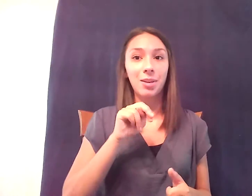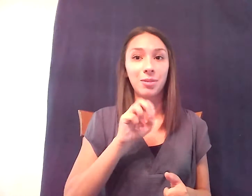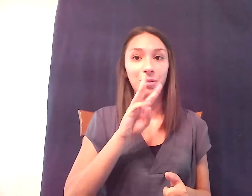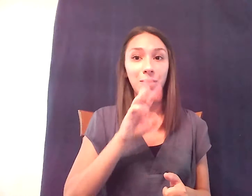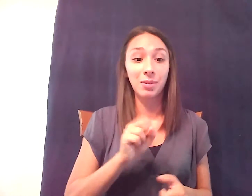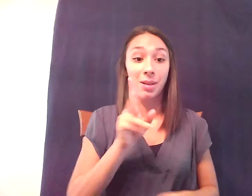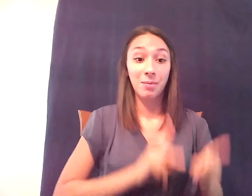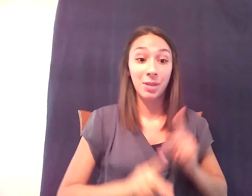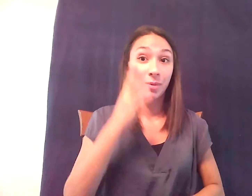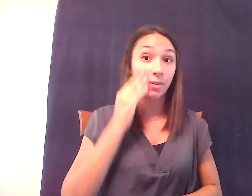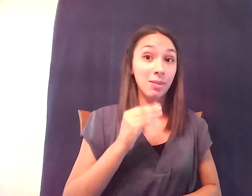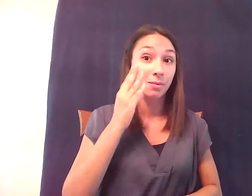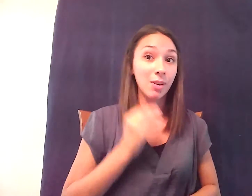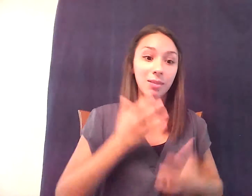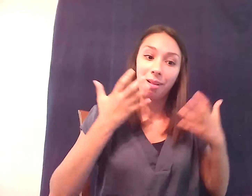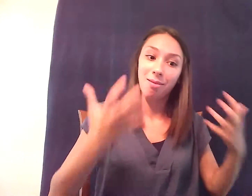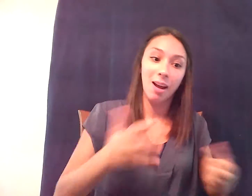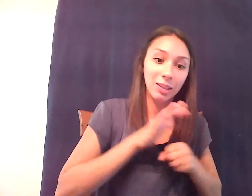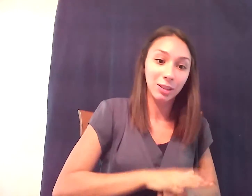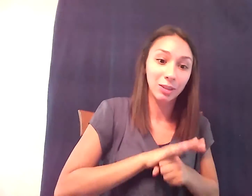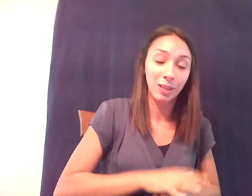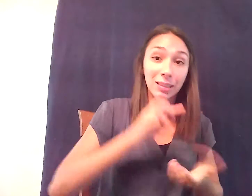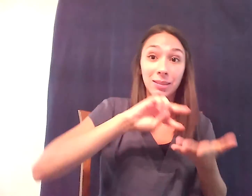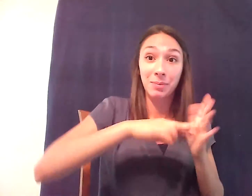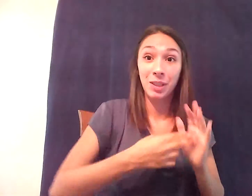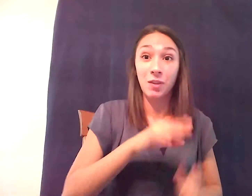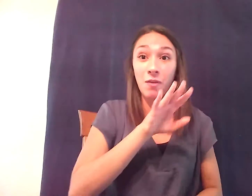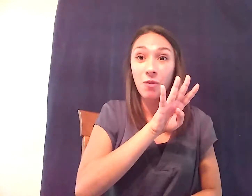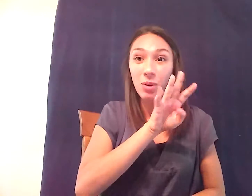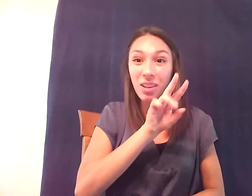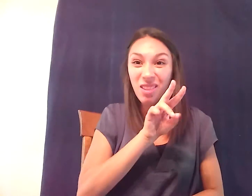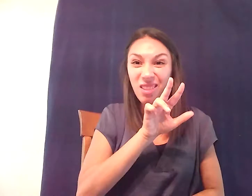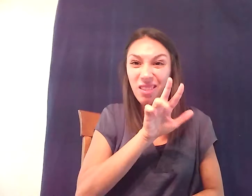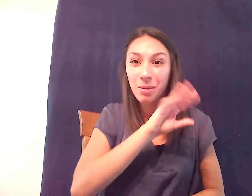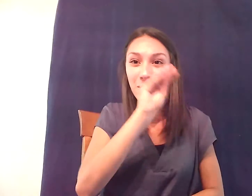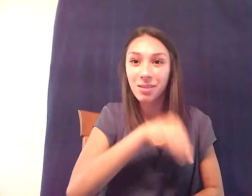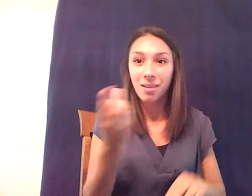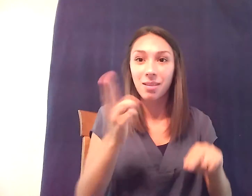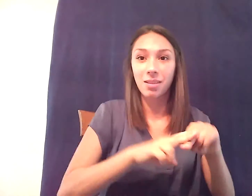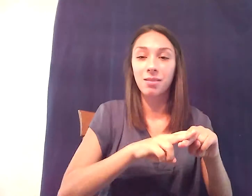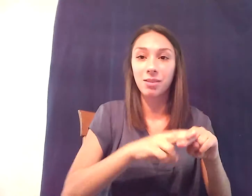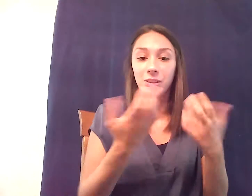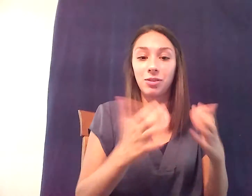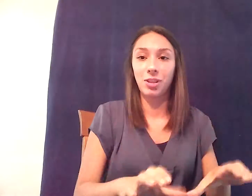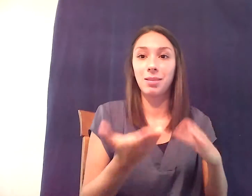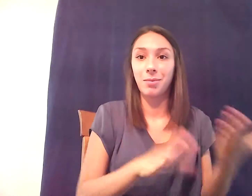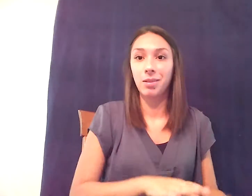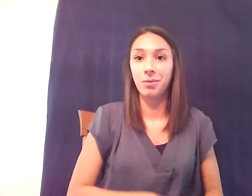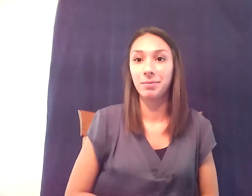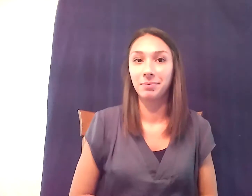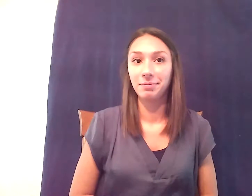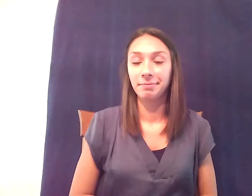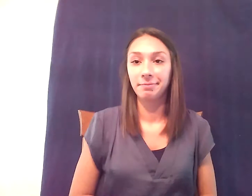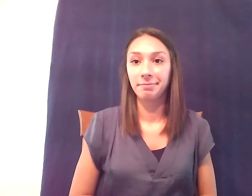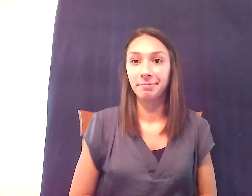of stress in the previous year had a 43% increased risk of dying. But that was